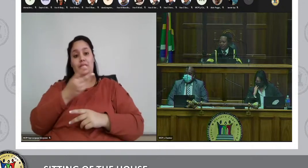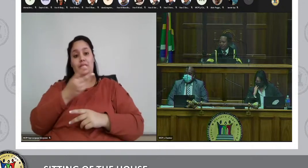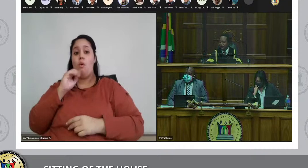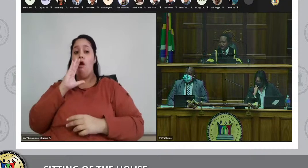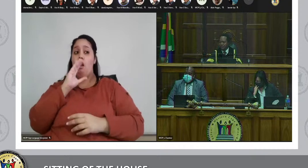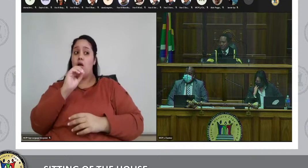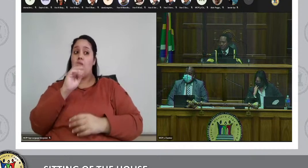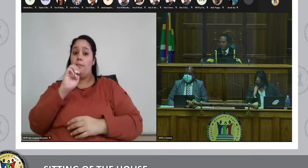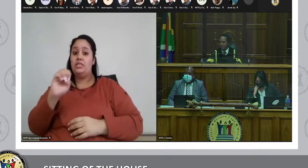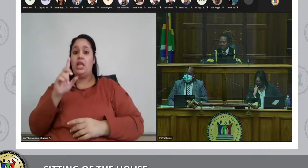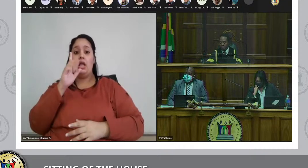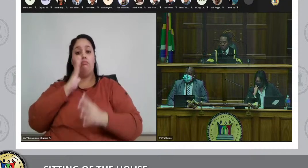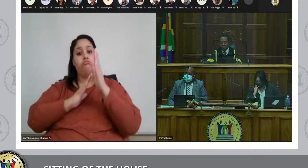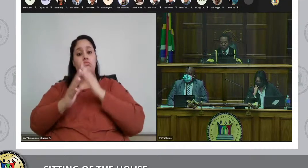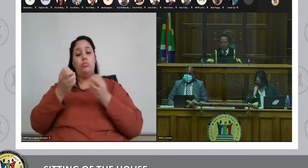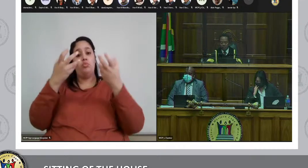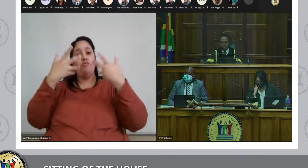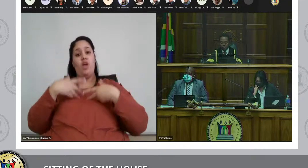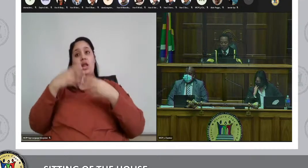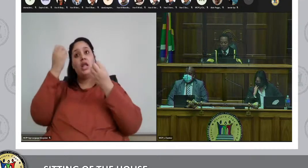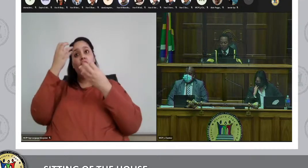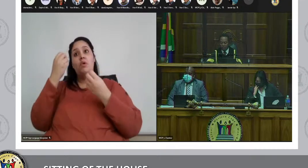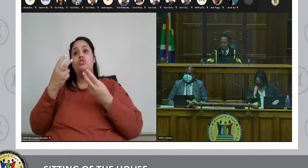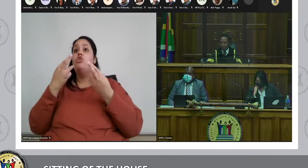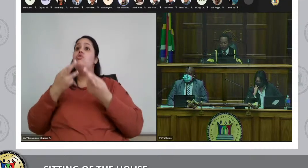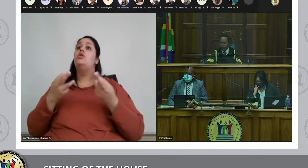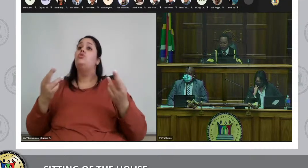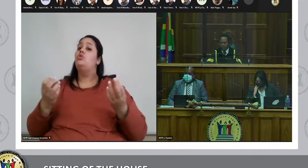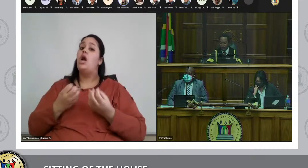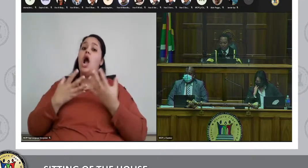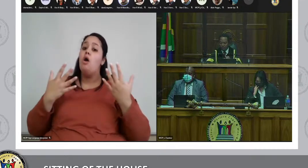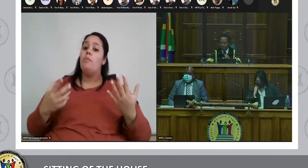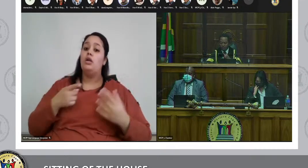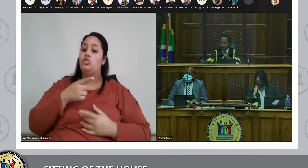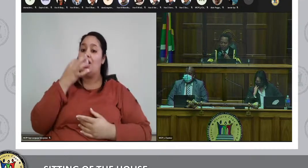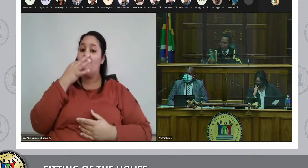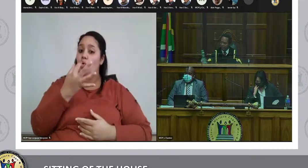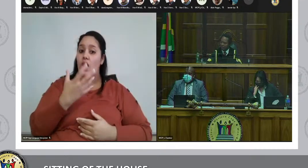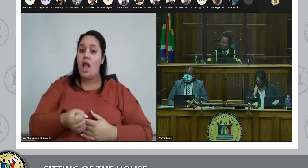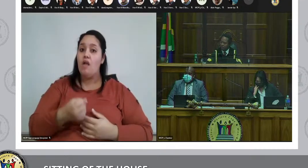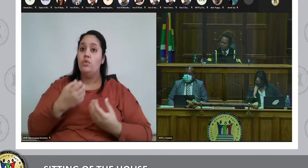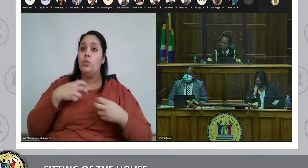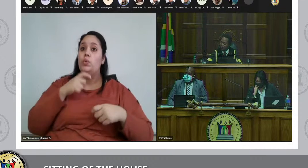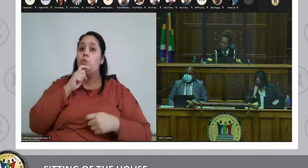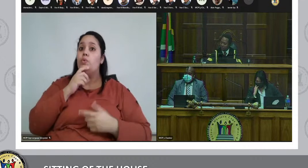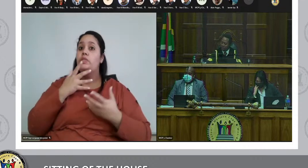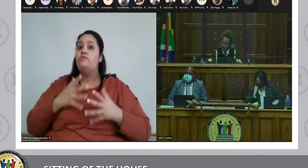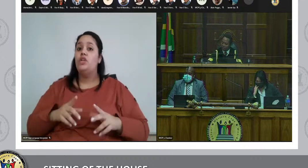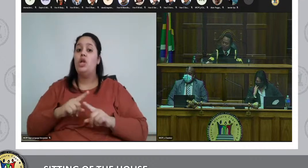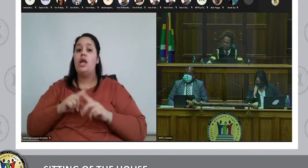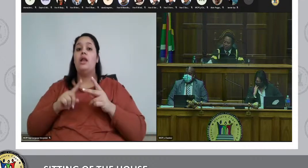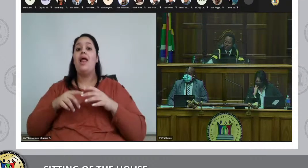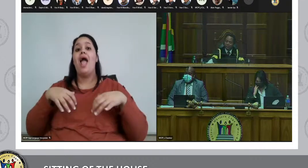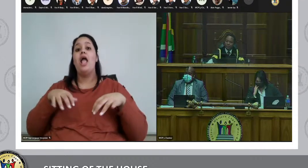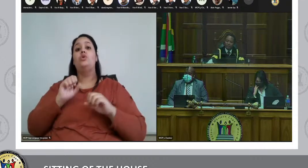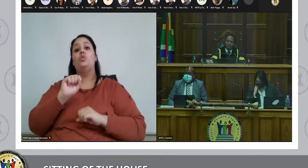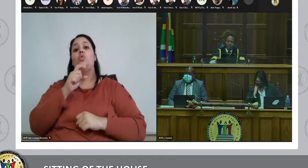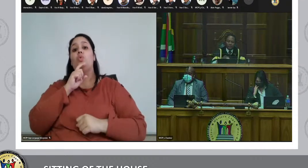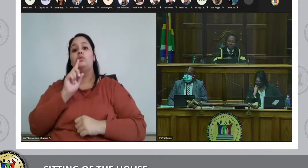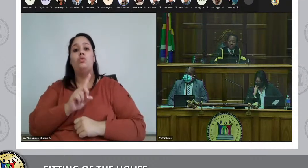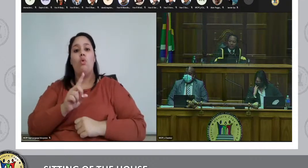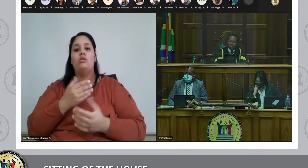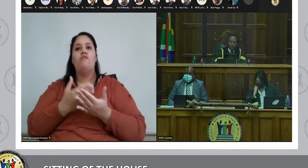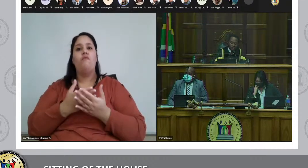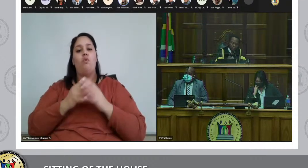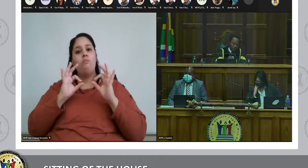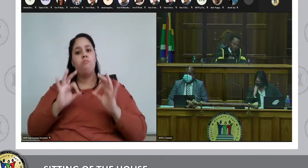to provide details of how much resources have his government mobilized and what actions have been taken to